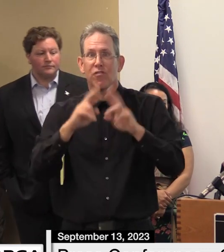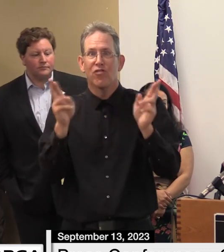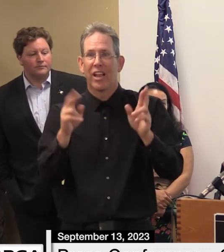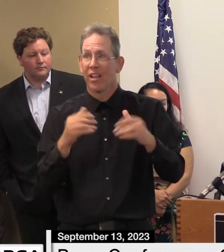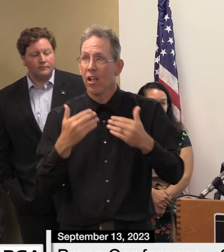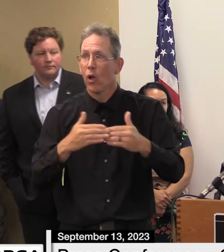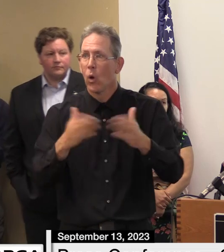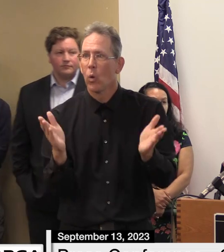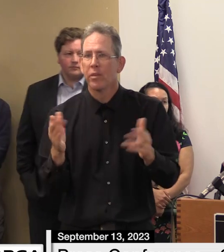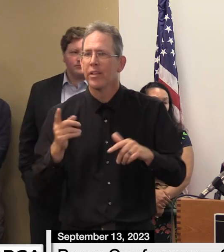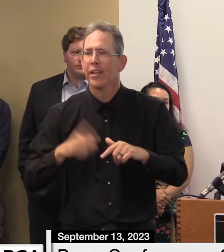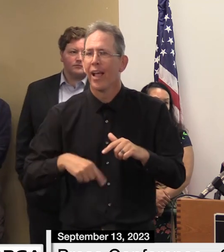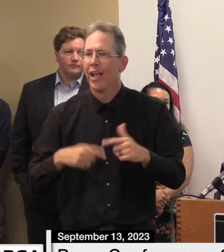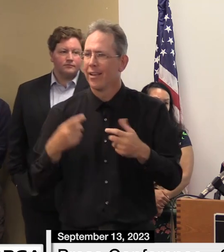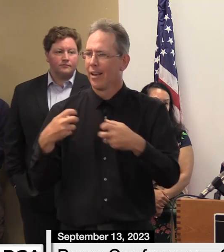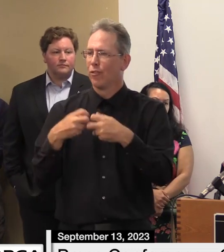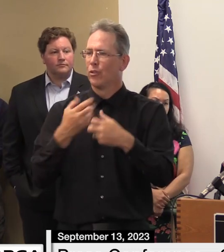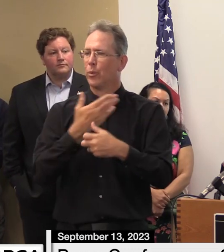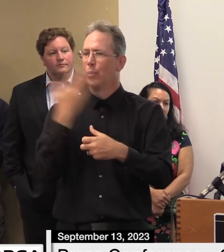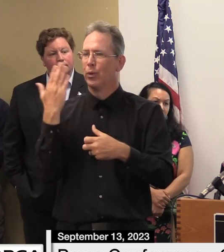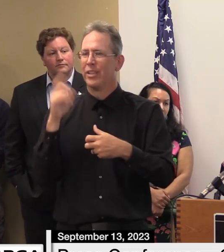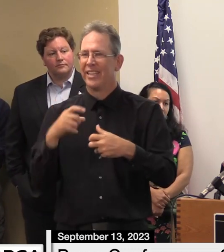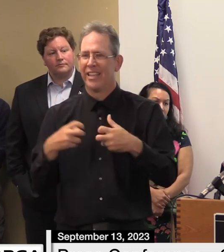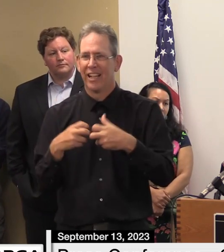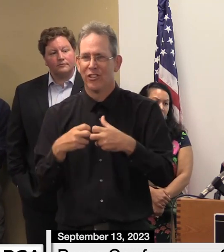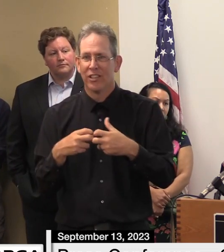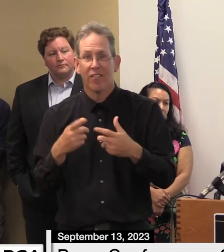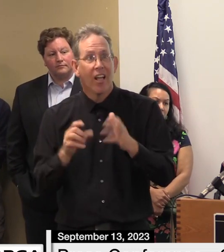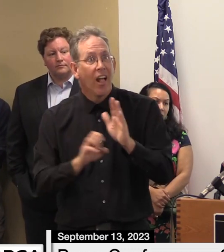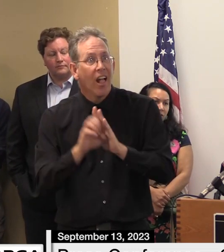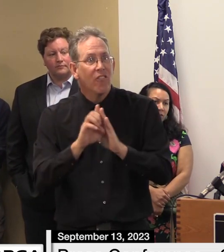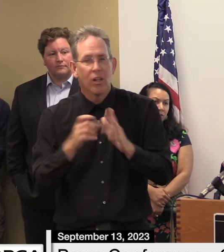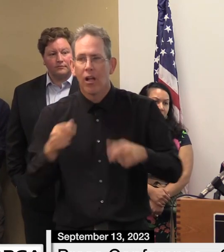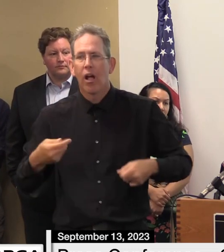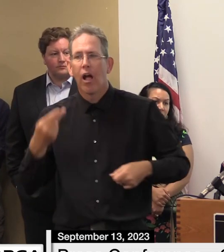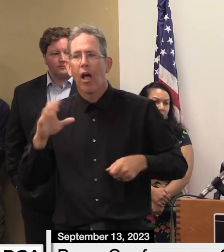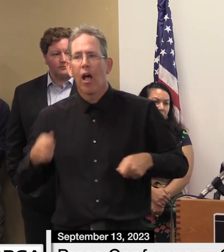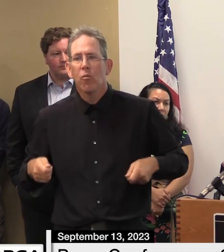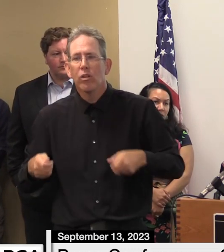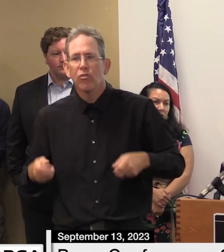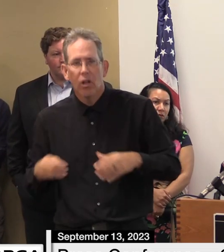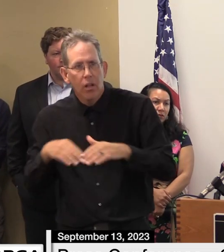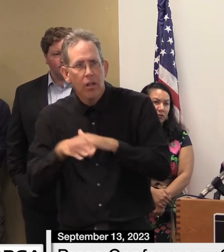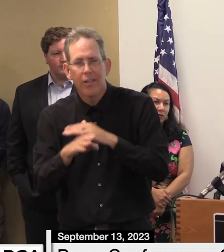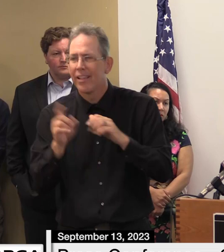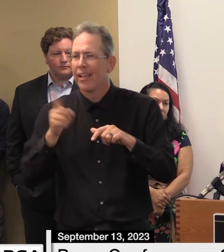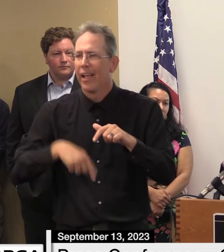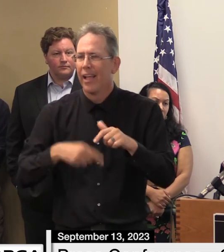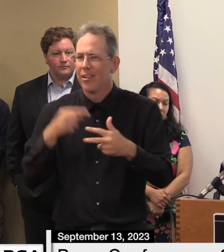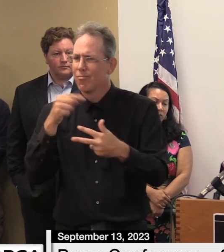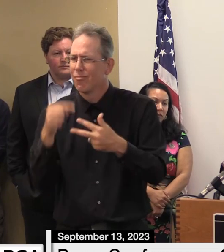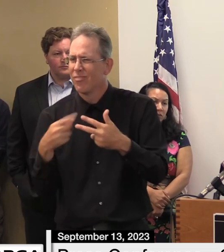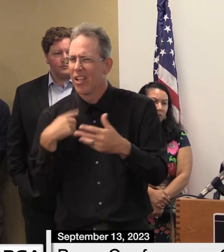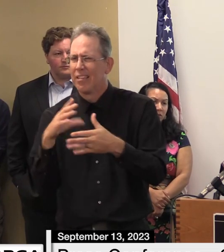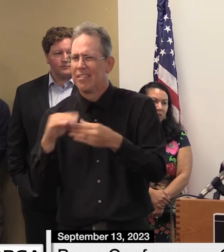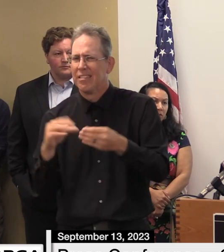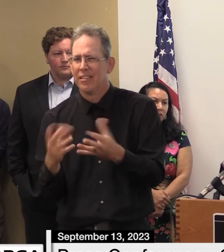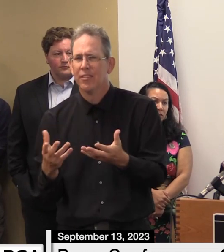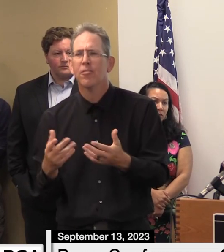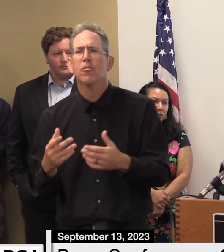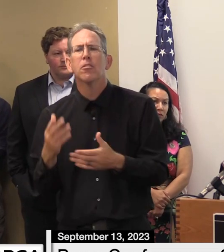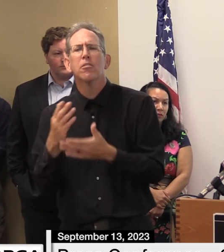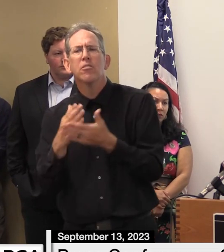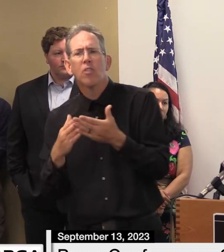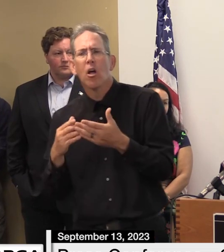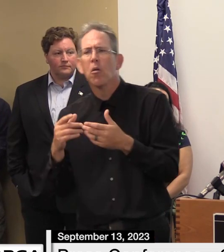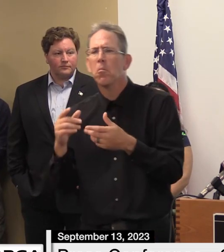folks, especially those with physical needs, if we don't have elevators. And we could go on and on from there. There's been some stabilizing of